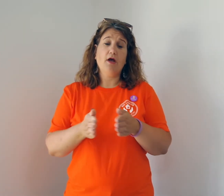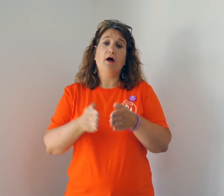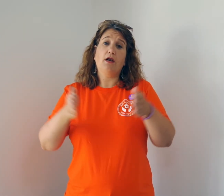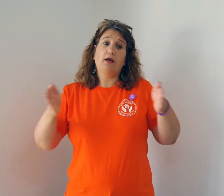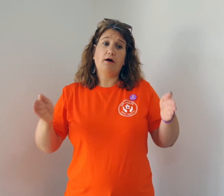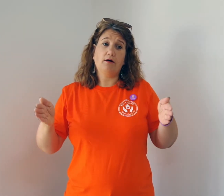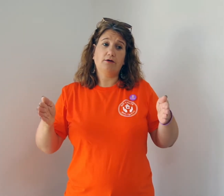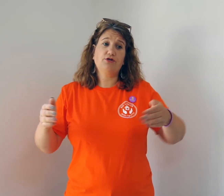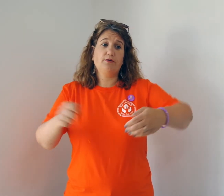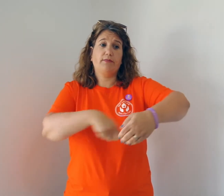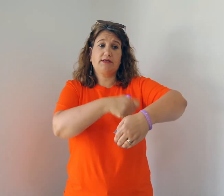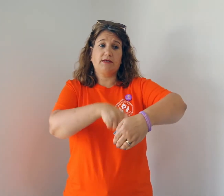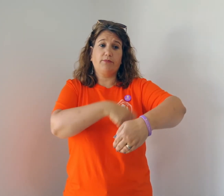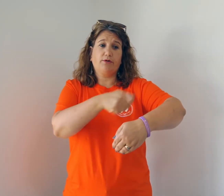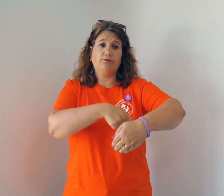a large mixing bowl,